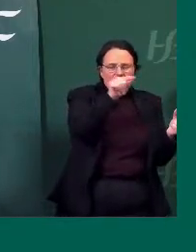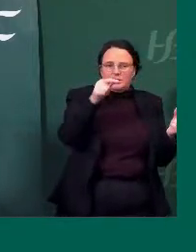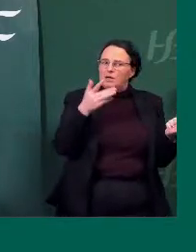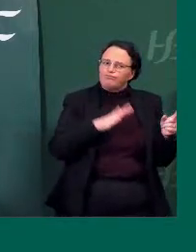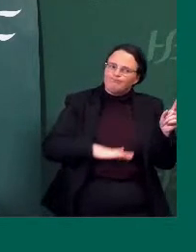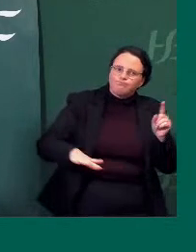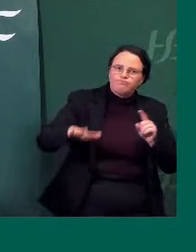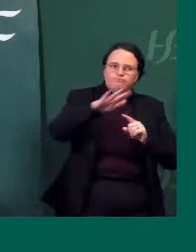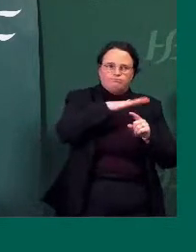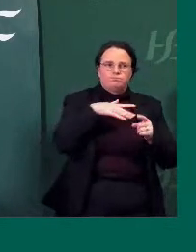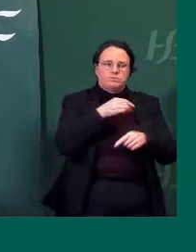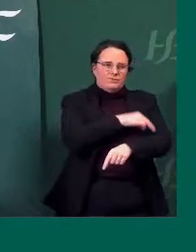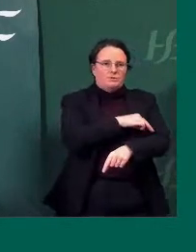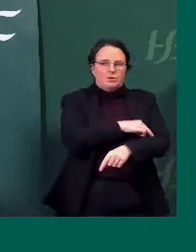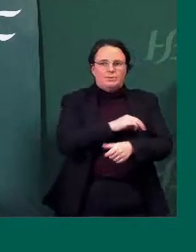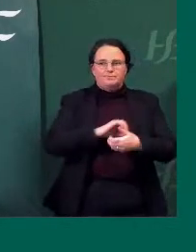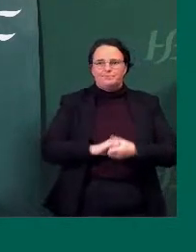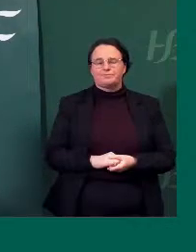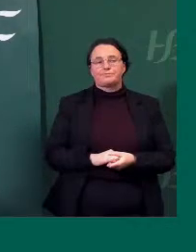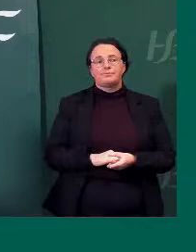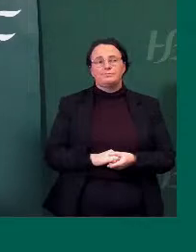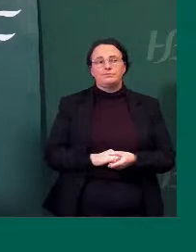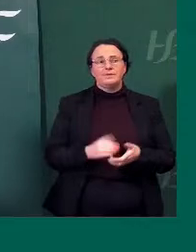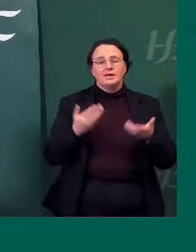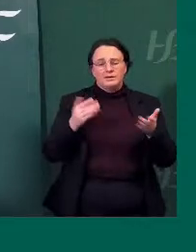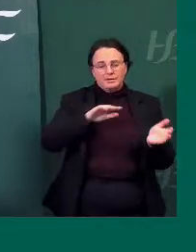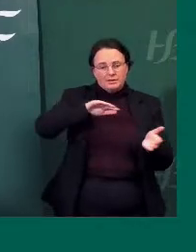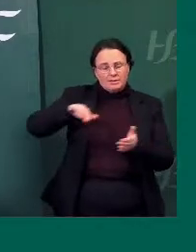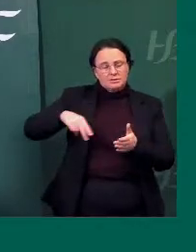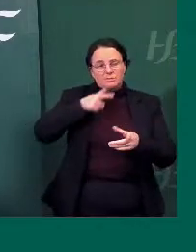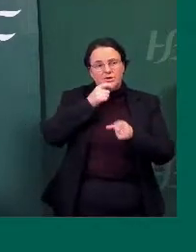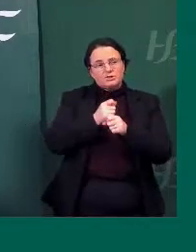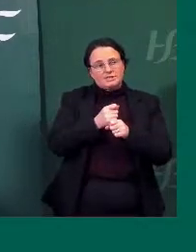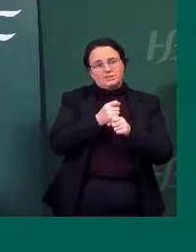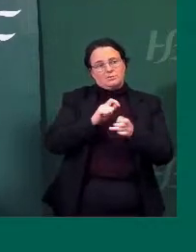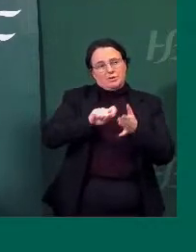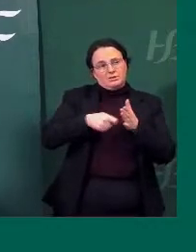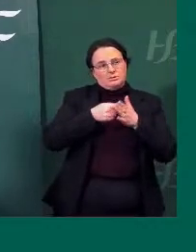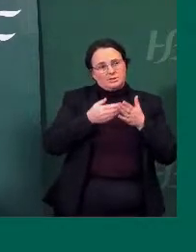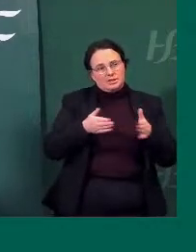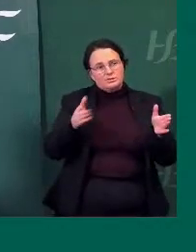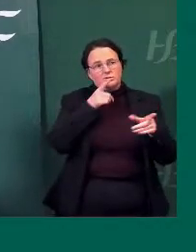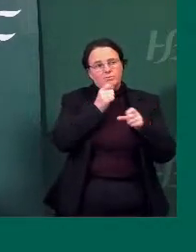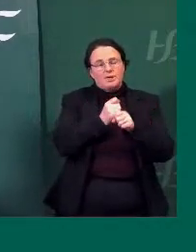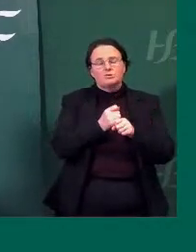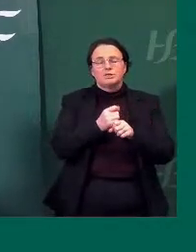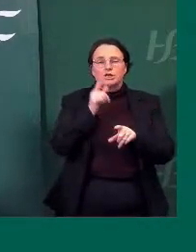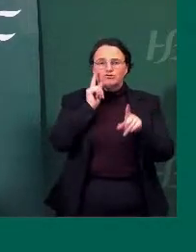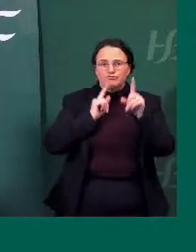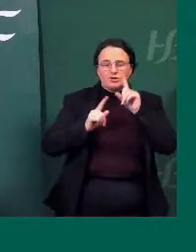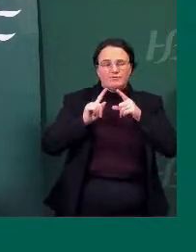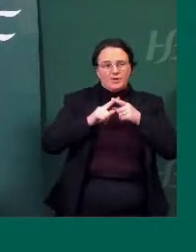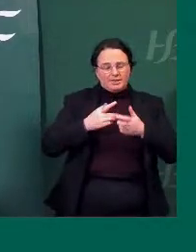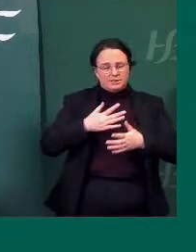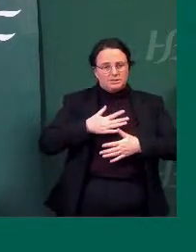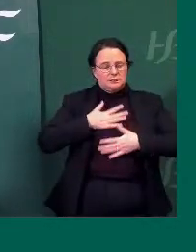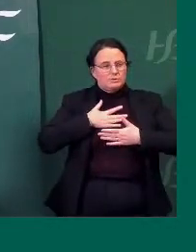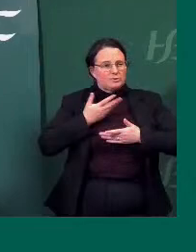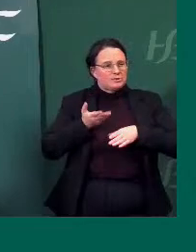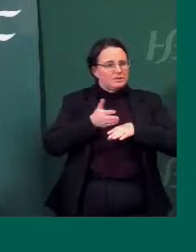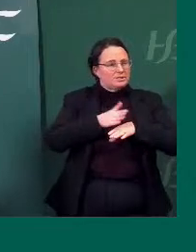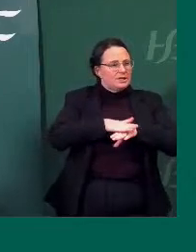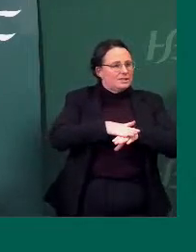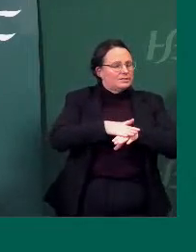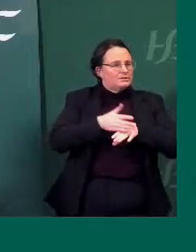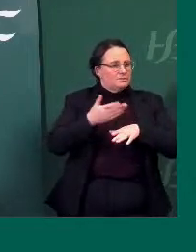spread. Just want to talk about an initiative that we're launching today in terms of grief and bereavement. And this comes from a bereavement support